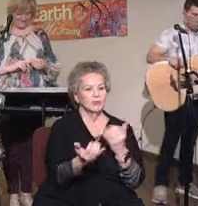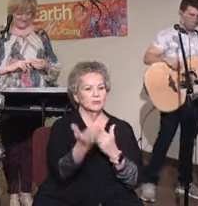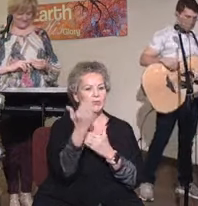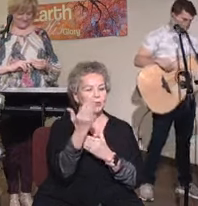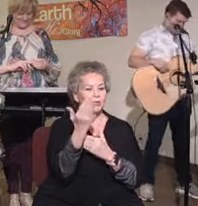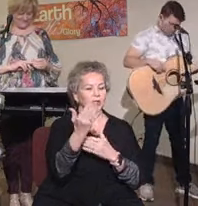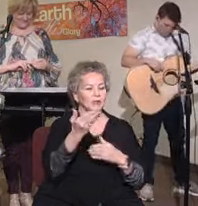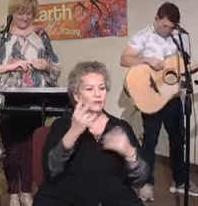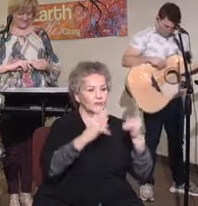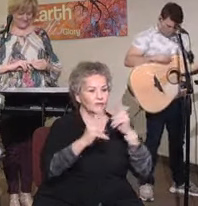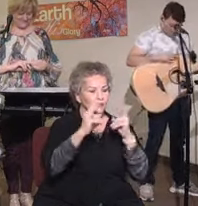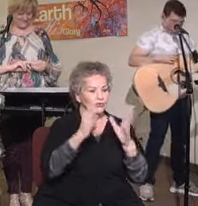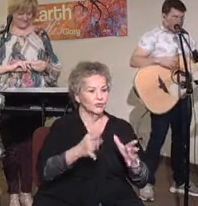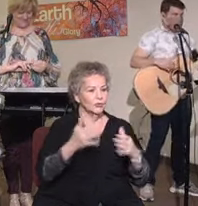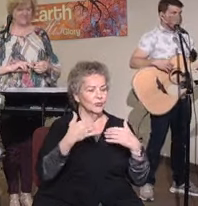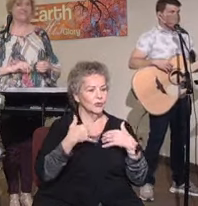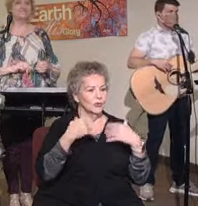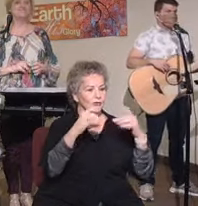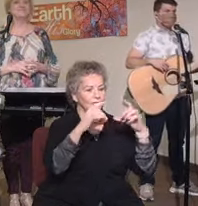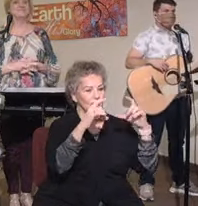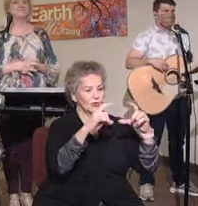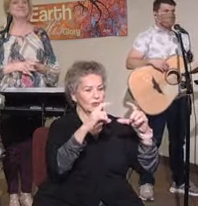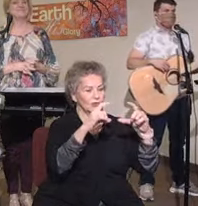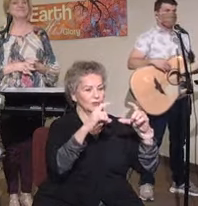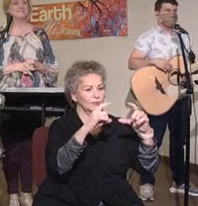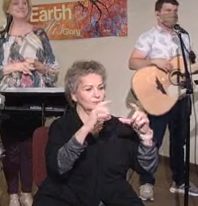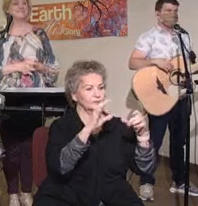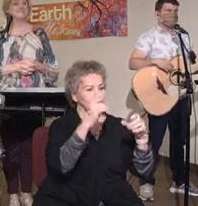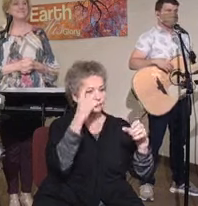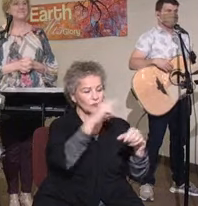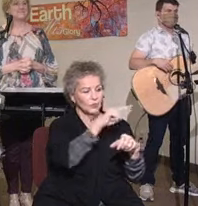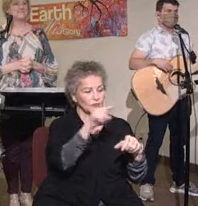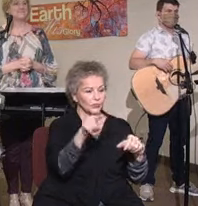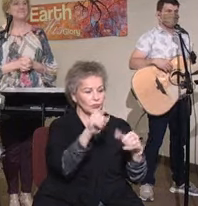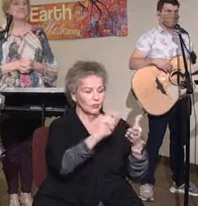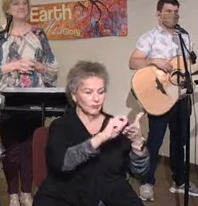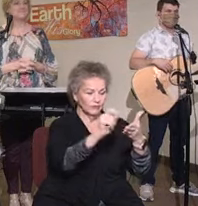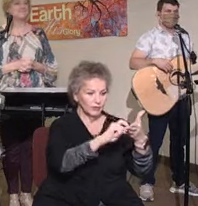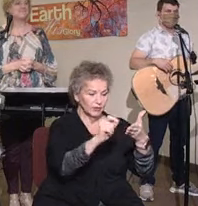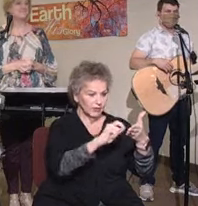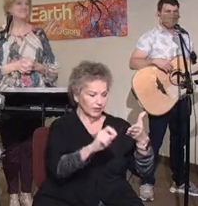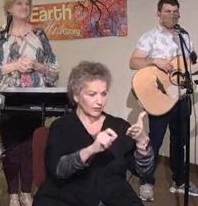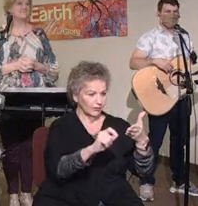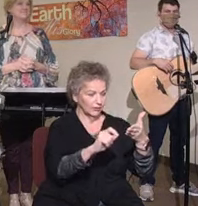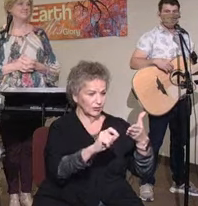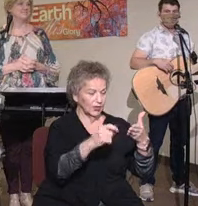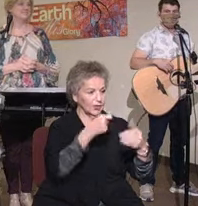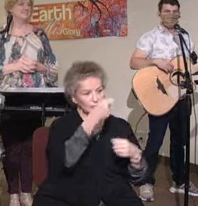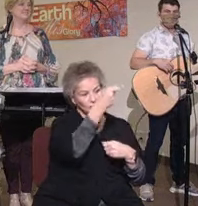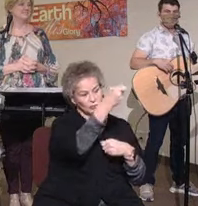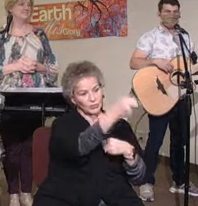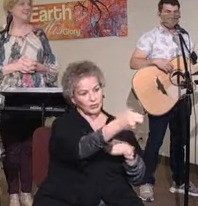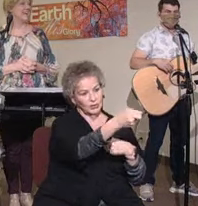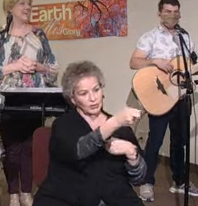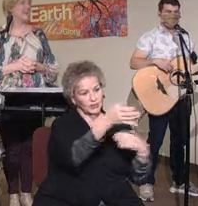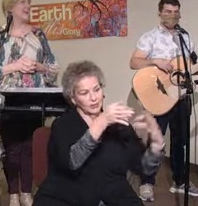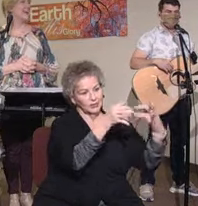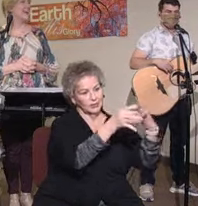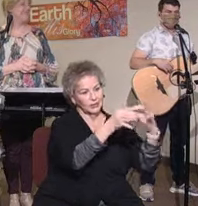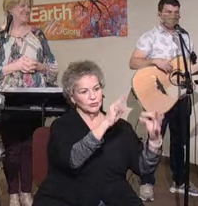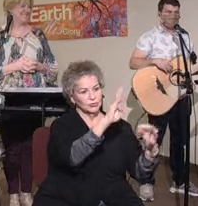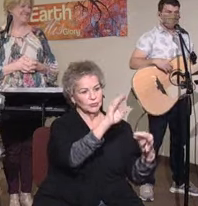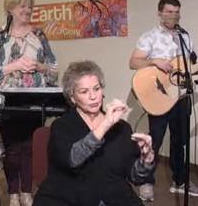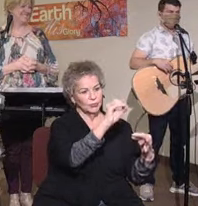please raise your hand. We have a guest form for you. And if you will fill this out and turn it in at the Connections